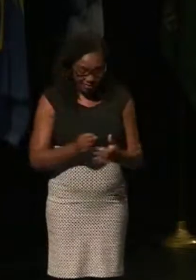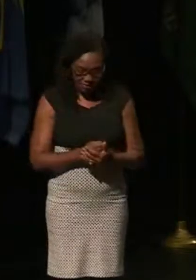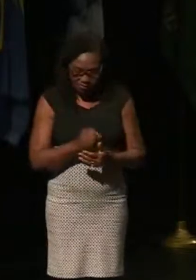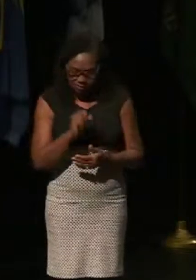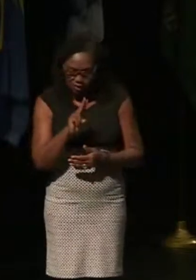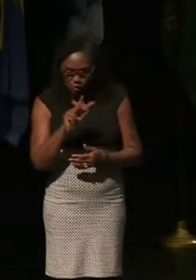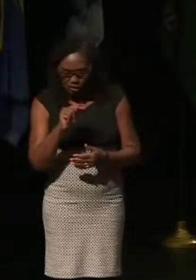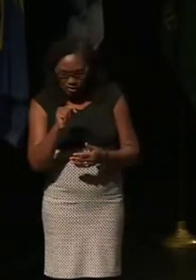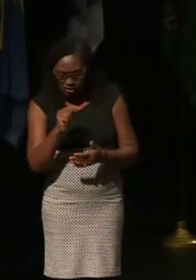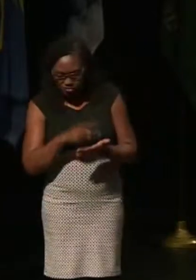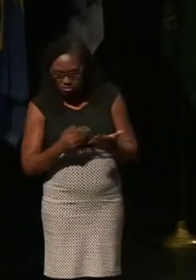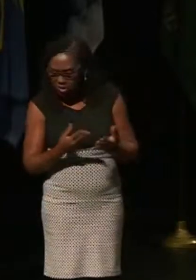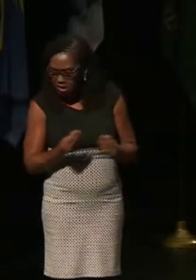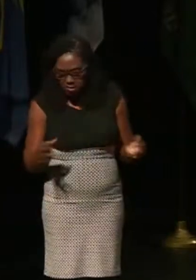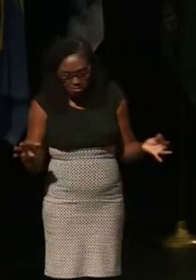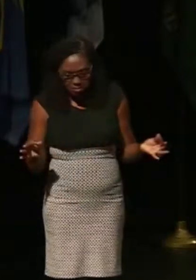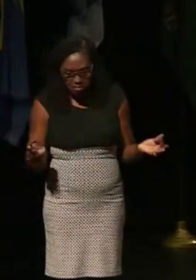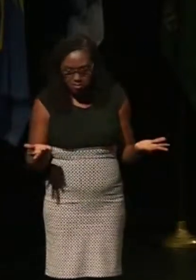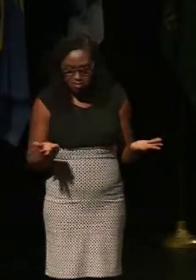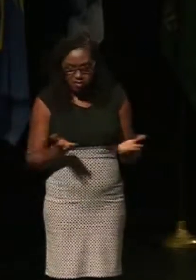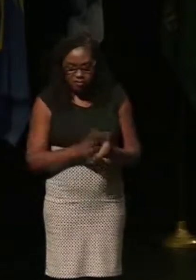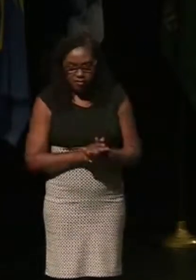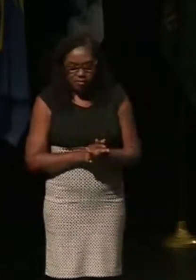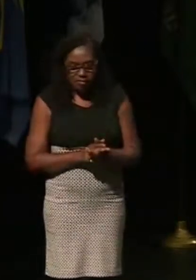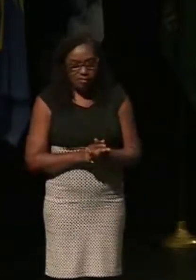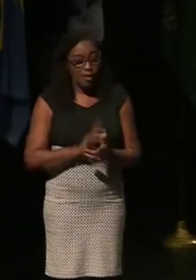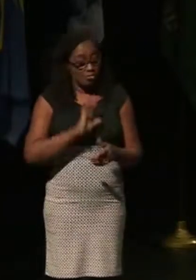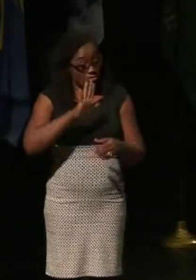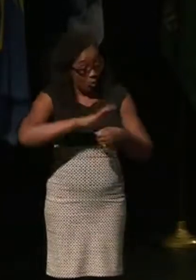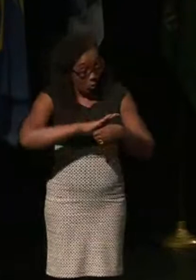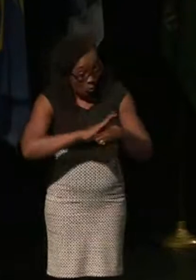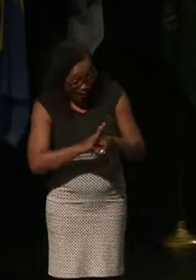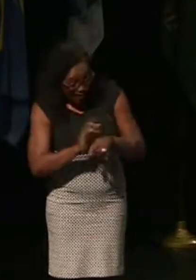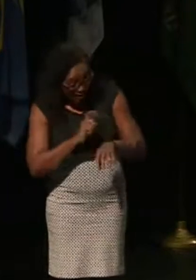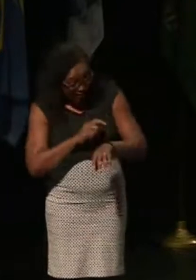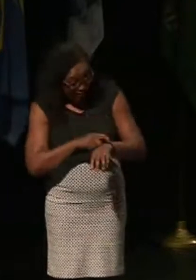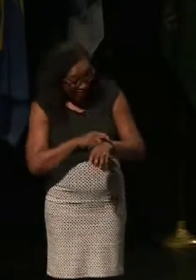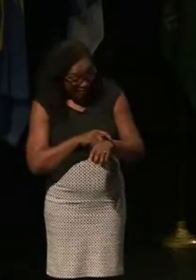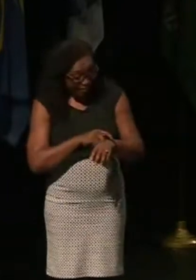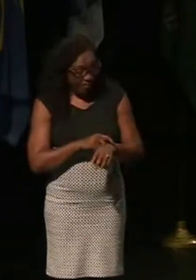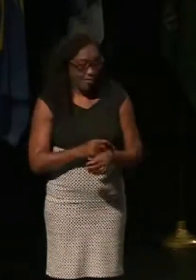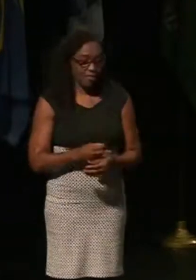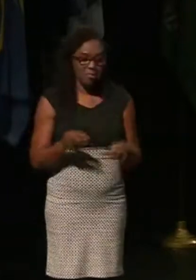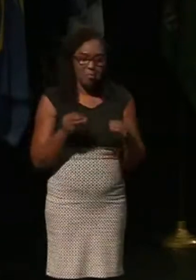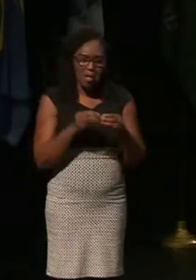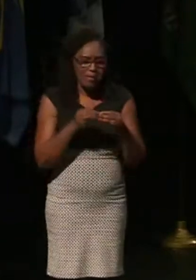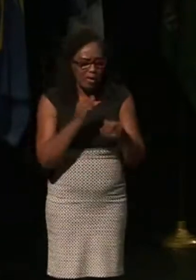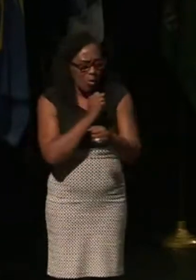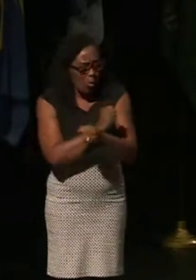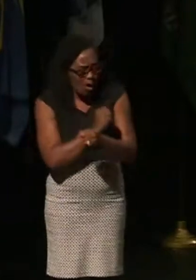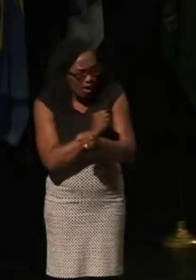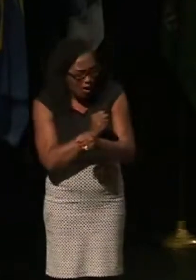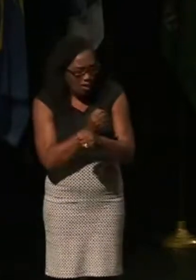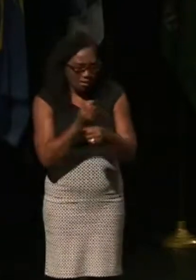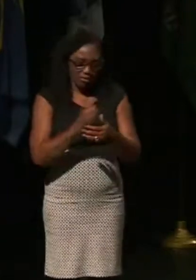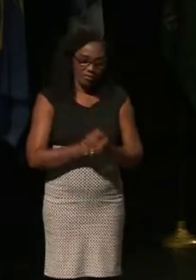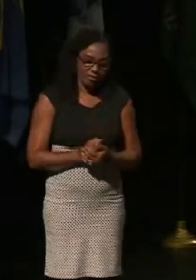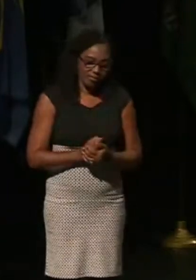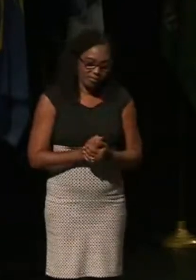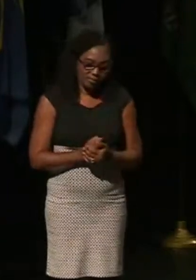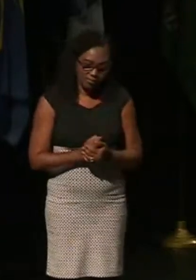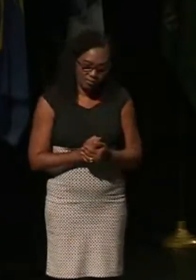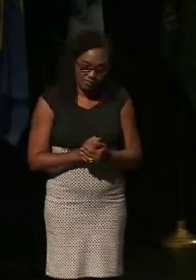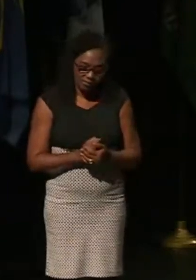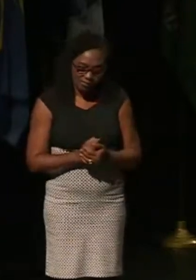Kabiri launched a major recycling project which will convert old discarded tires into rubber crumbs for road